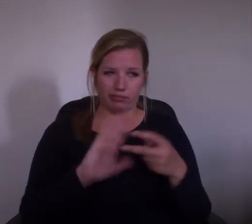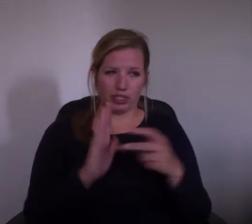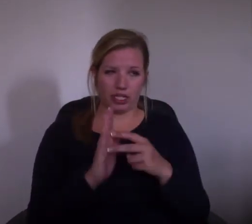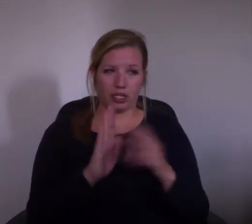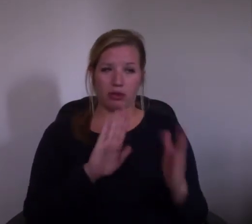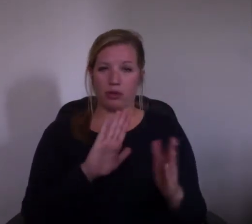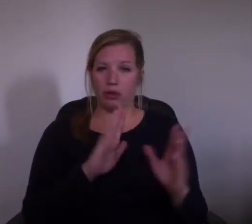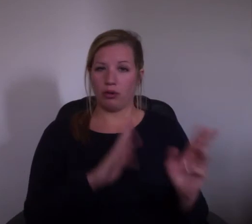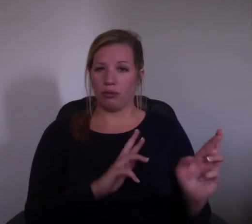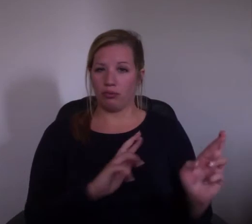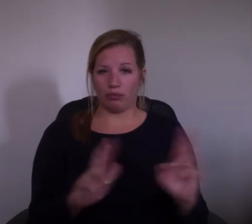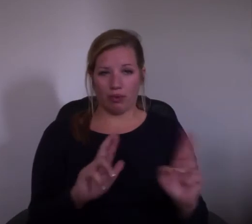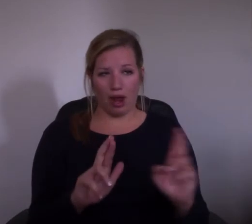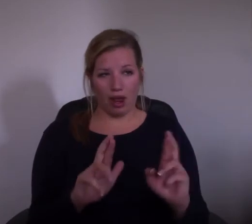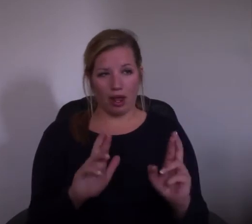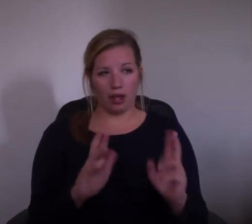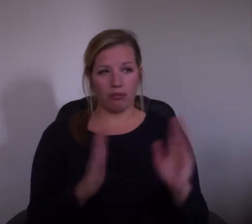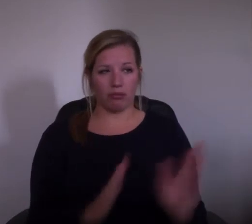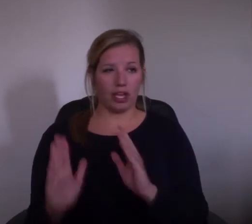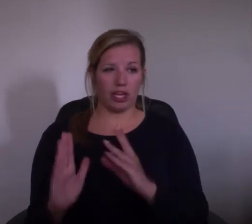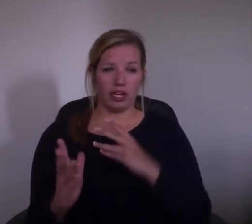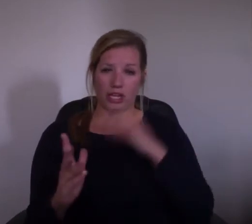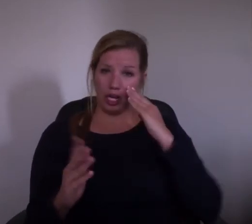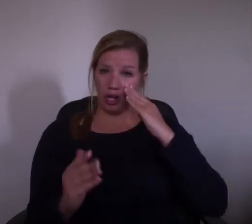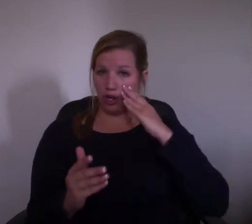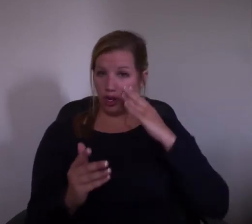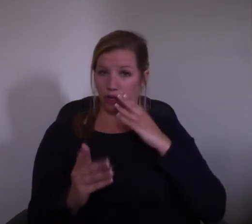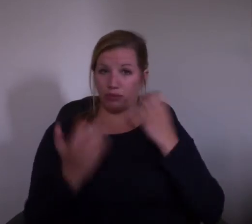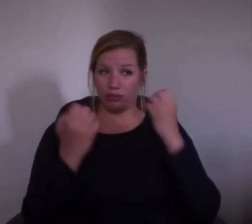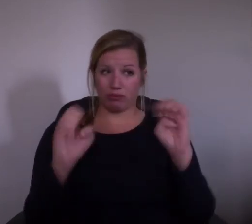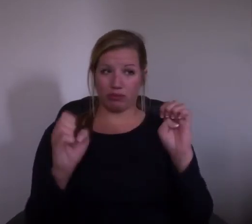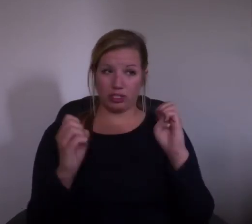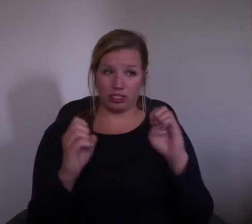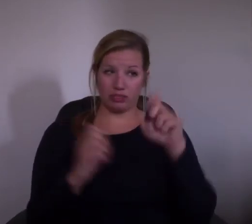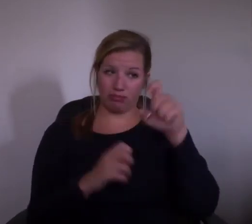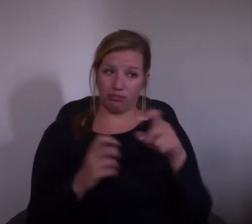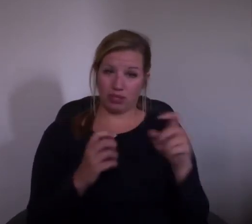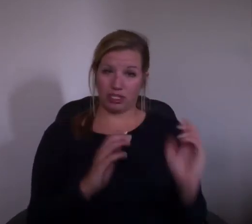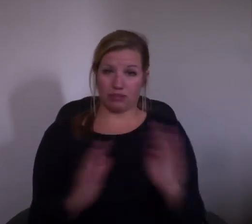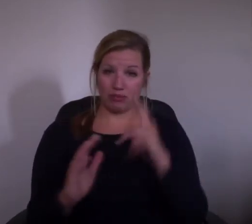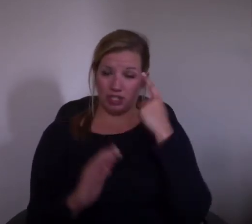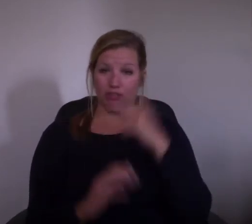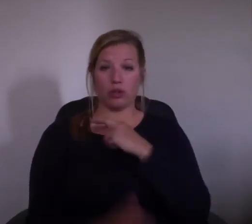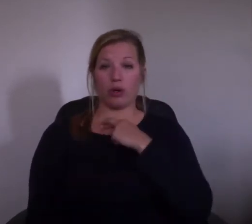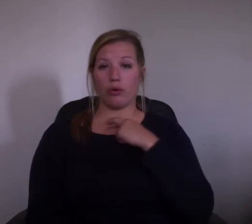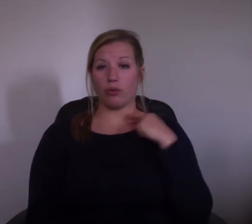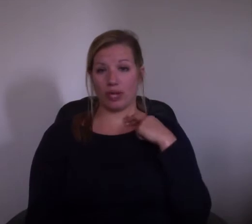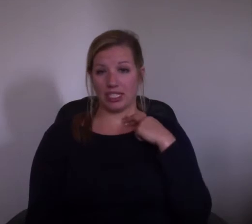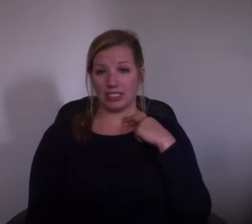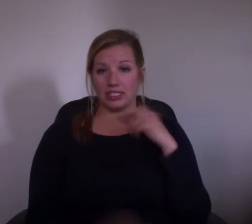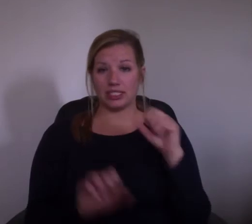for emergencies. You have to plan for your risks. In the last slide, we talked about knowing what